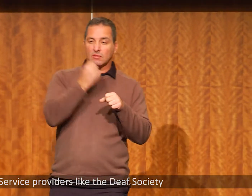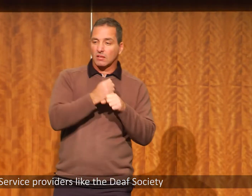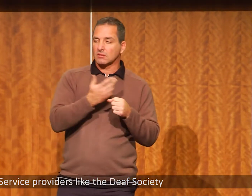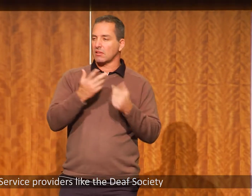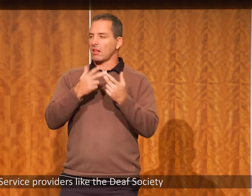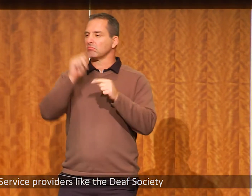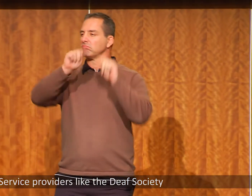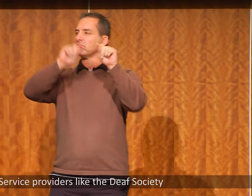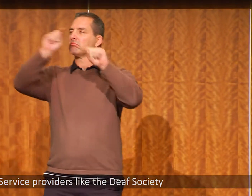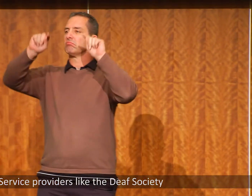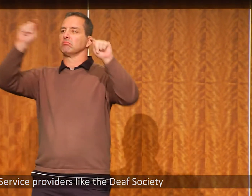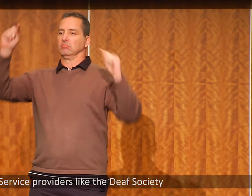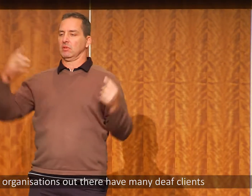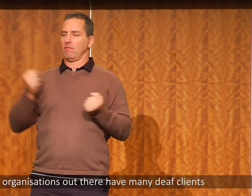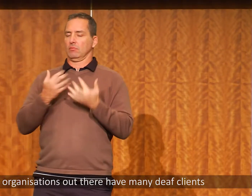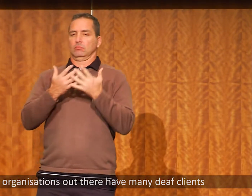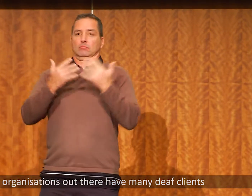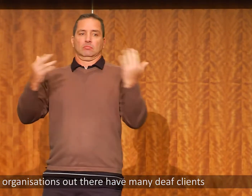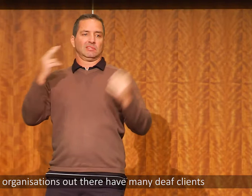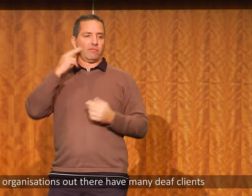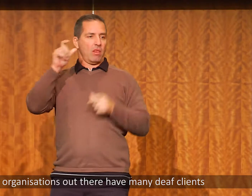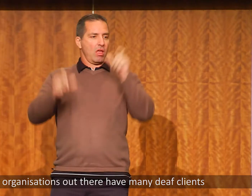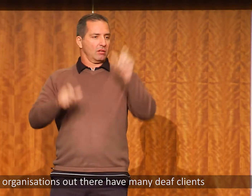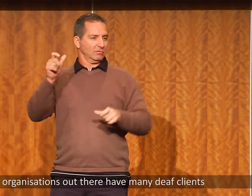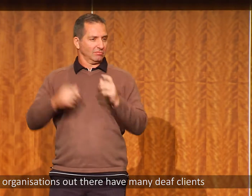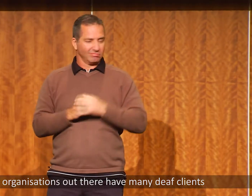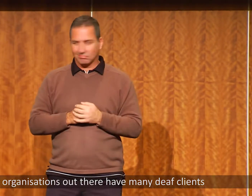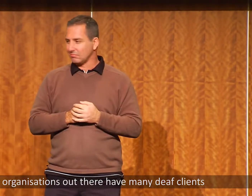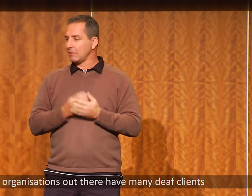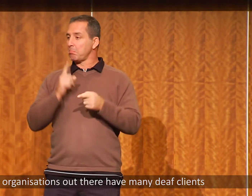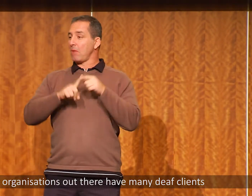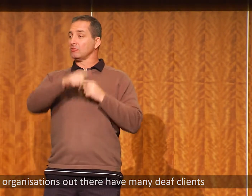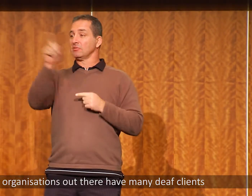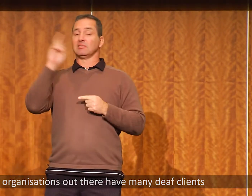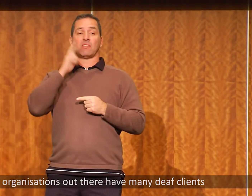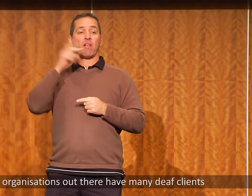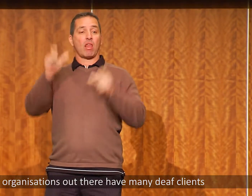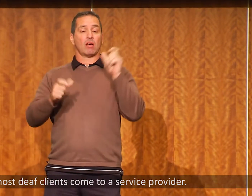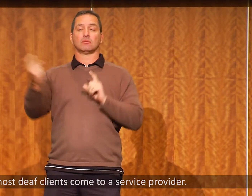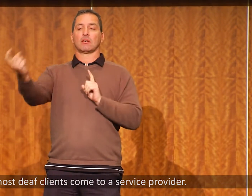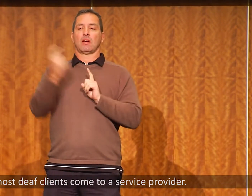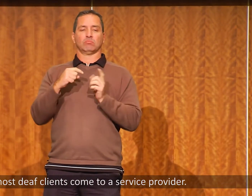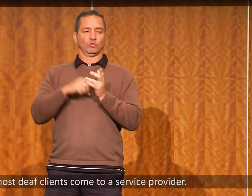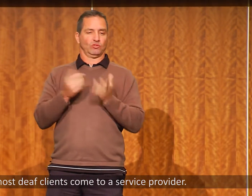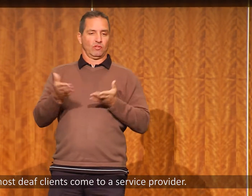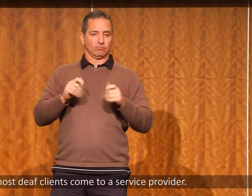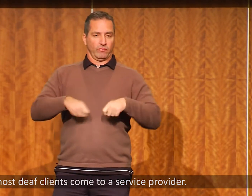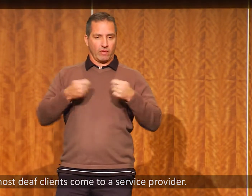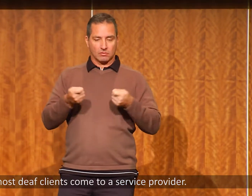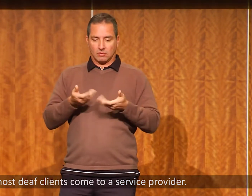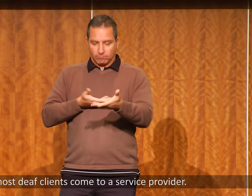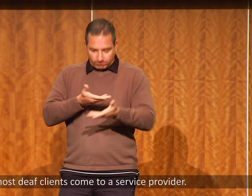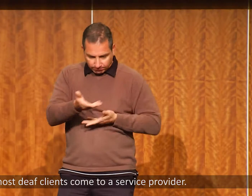Service providers like the Deaf Society and other organisations out there have many deaf clients, and most deaf